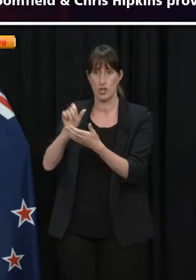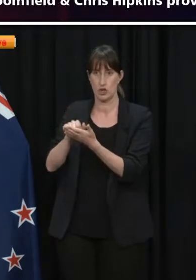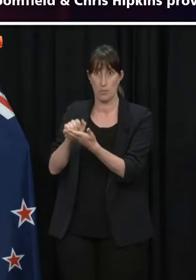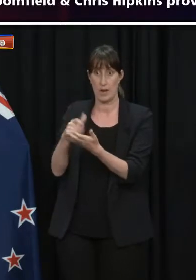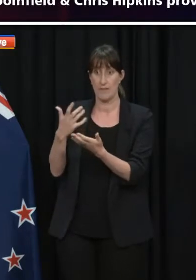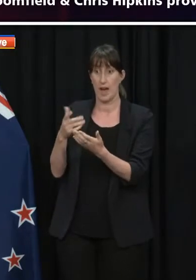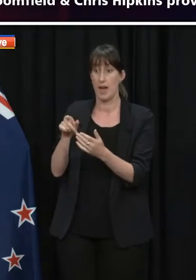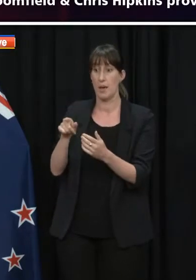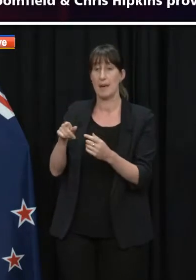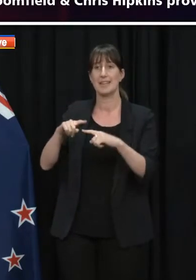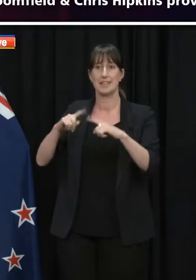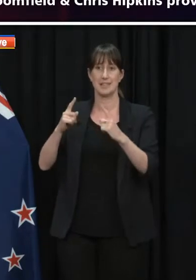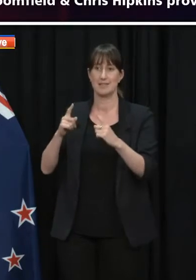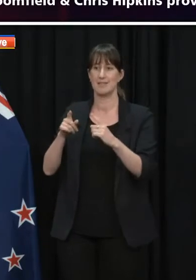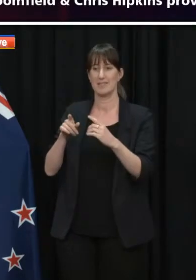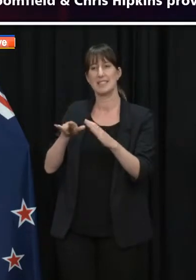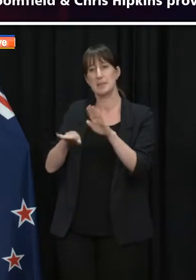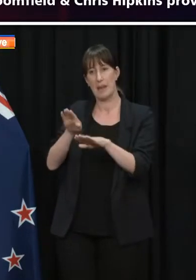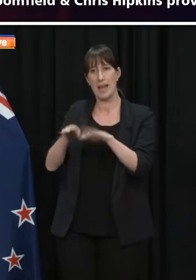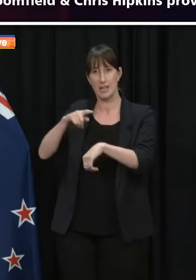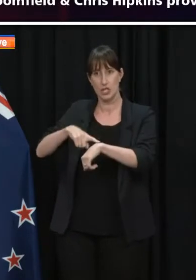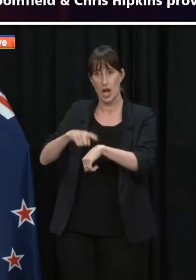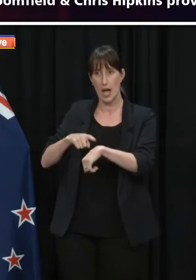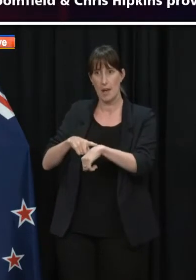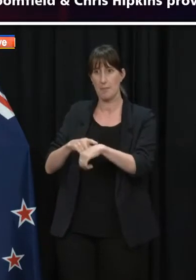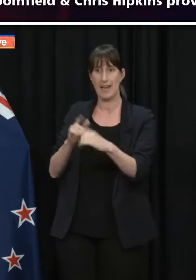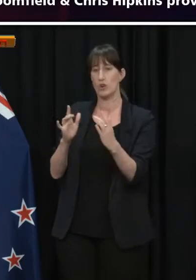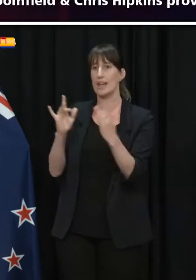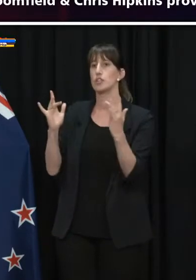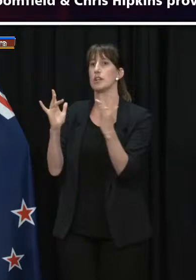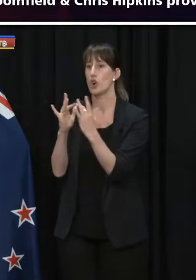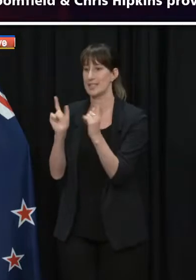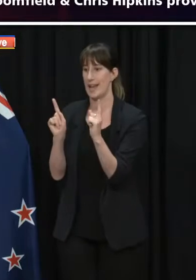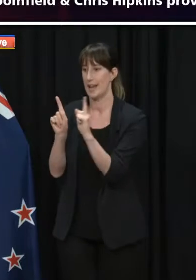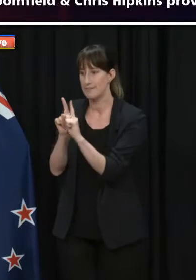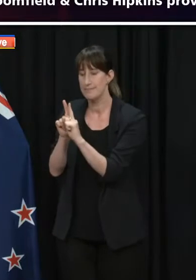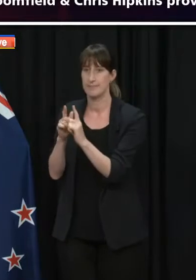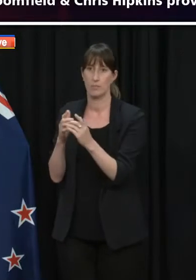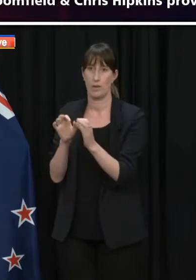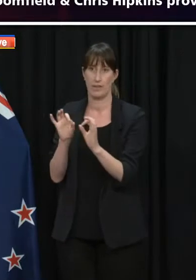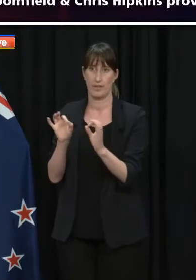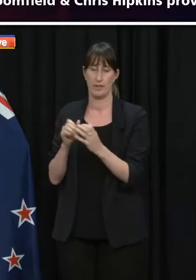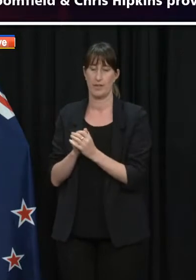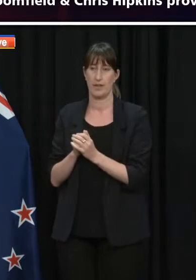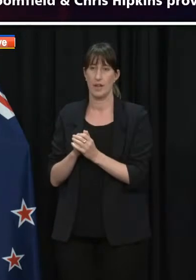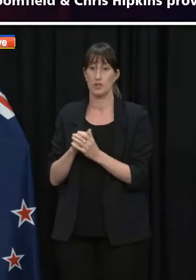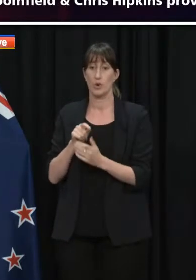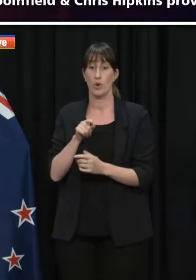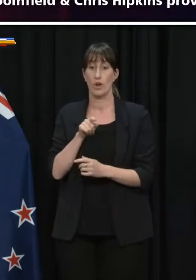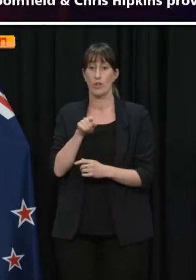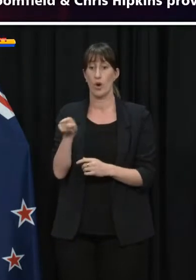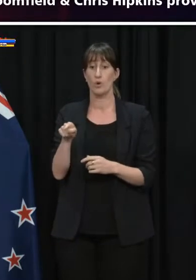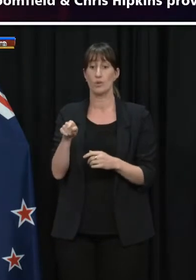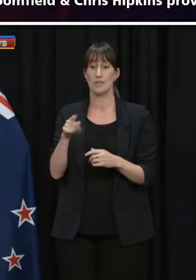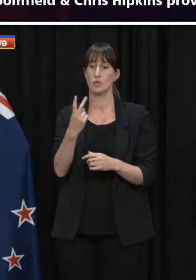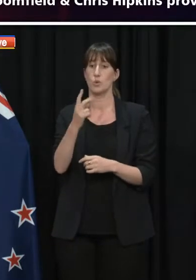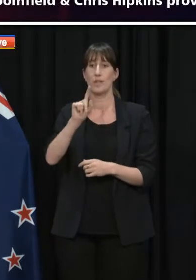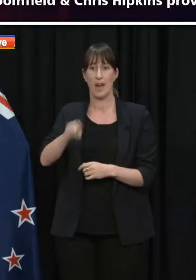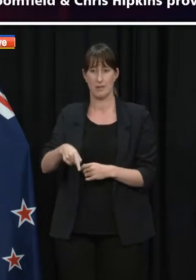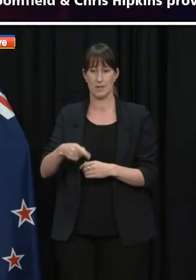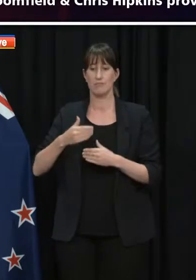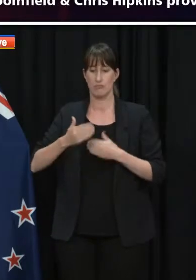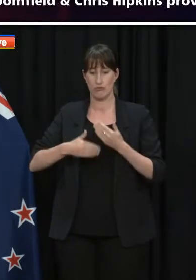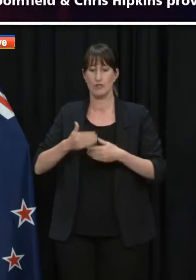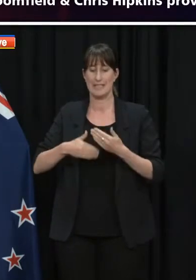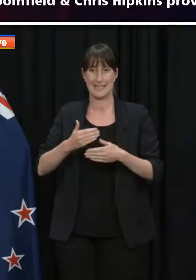over 2,000, and most of those are all ones that have been registered and being tested, and so those tests will be being processed